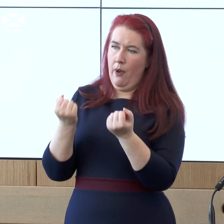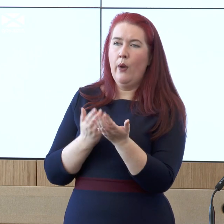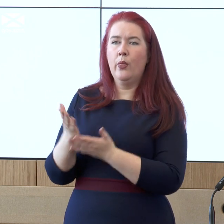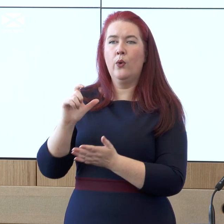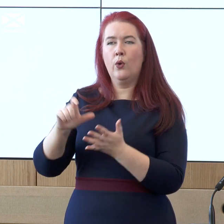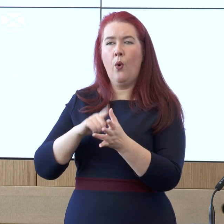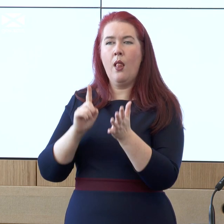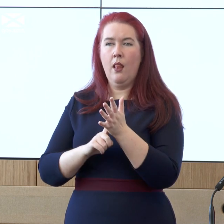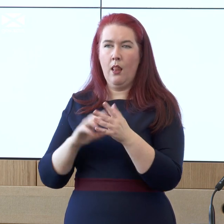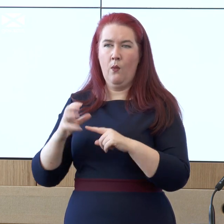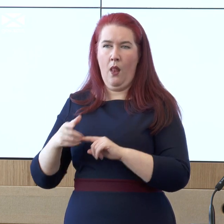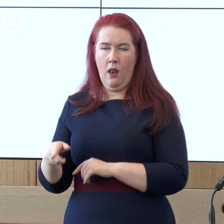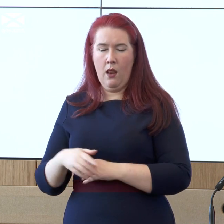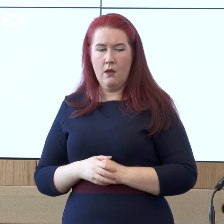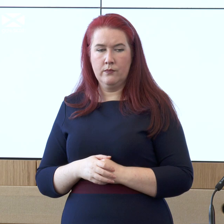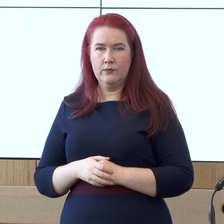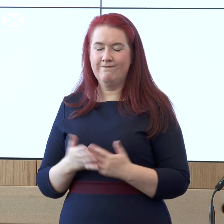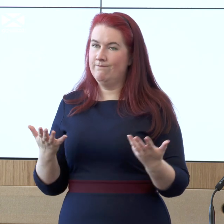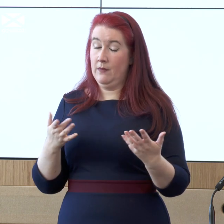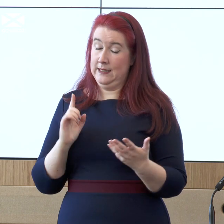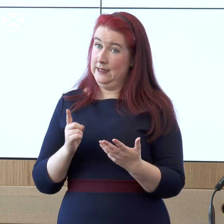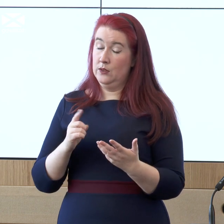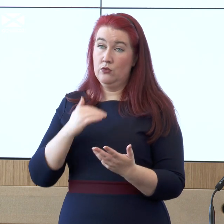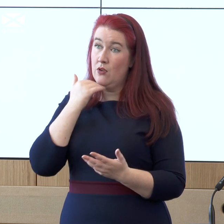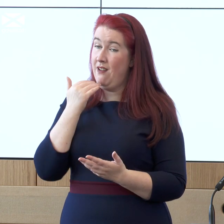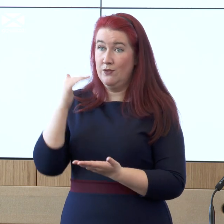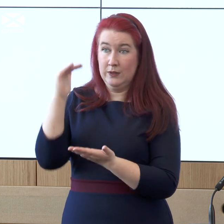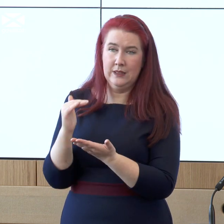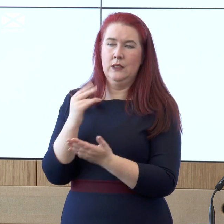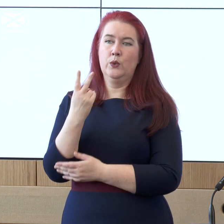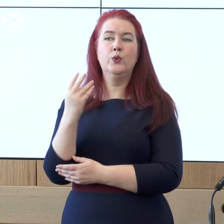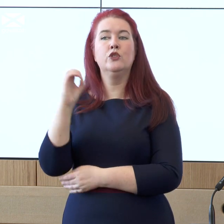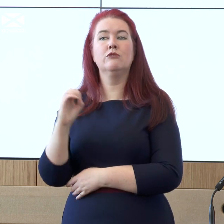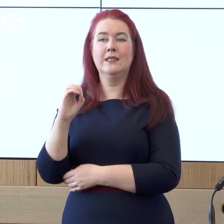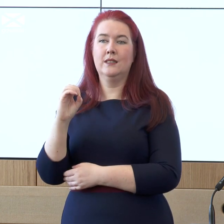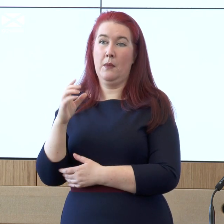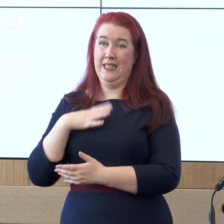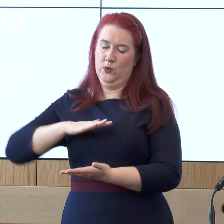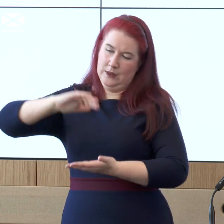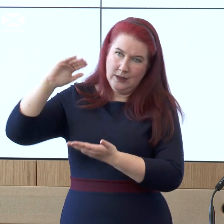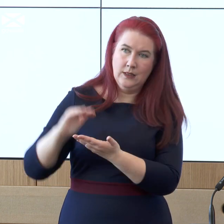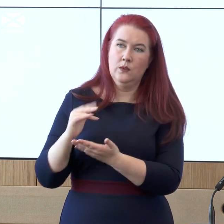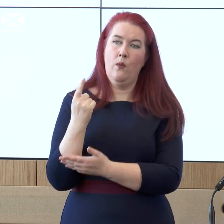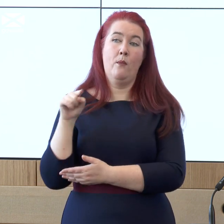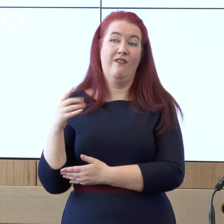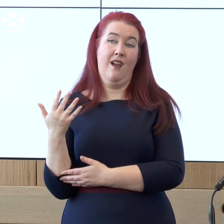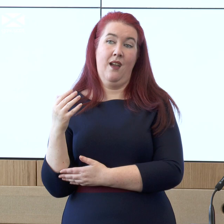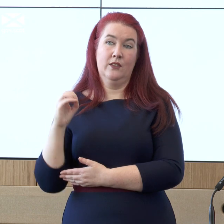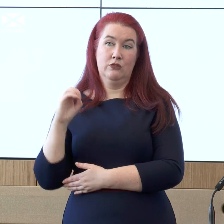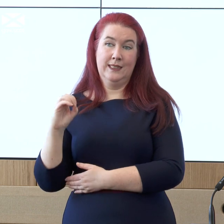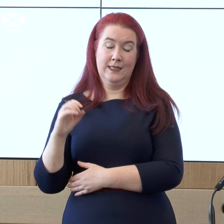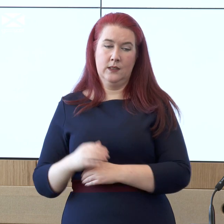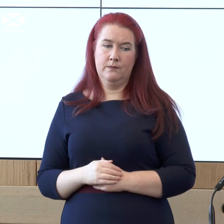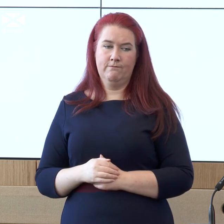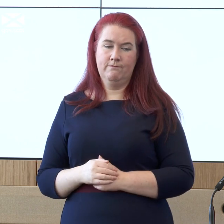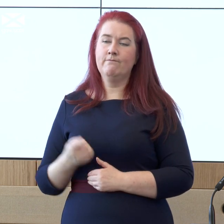yet nearly enough to keep global warming to 2 degrees, let alone 1.5. So much more